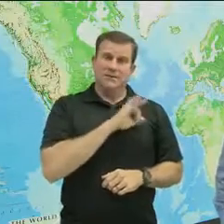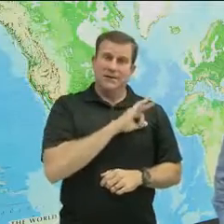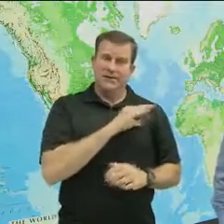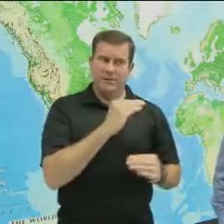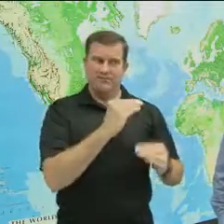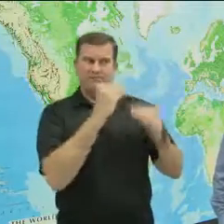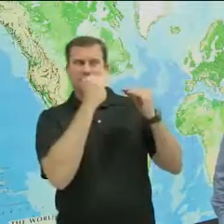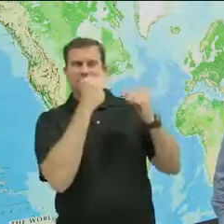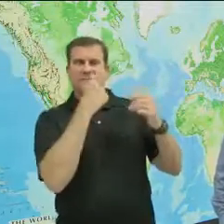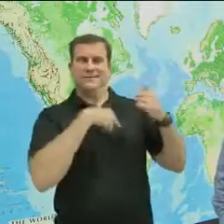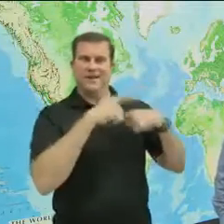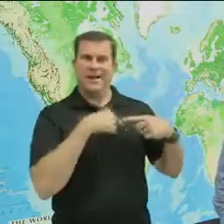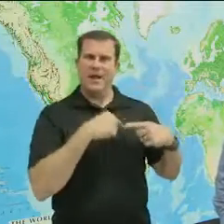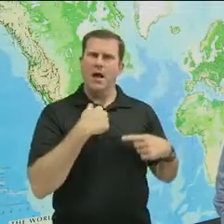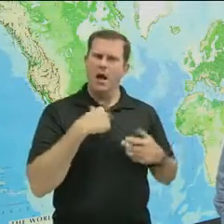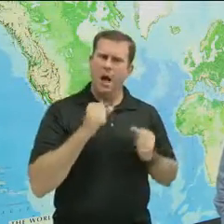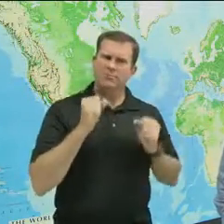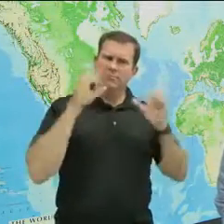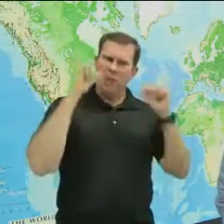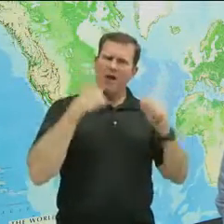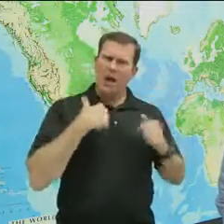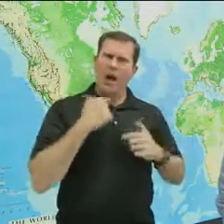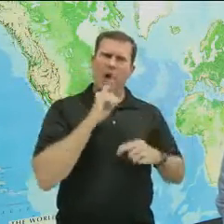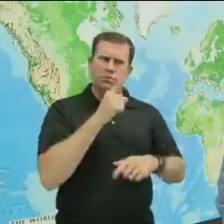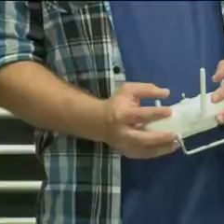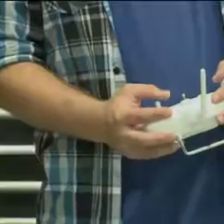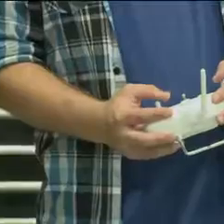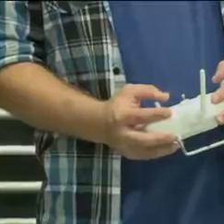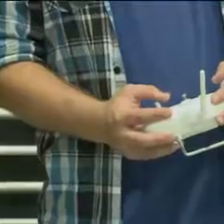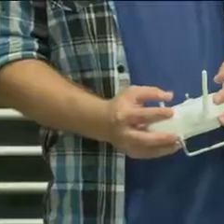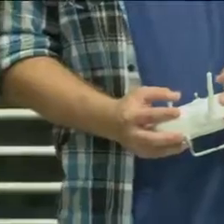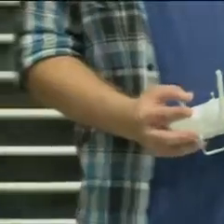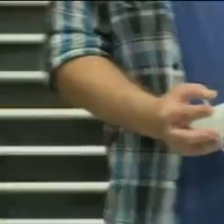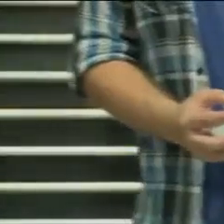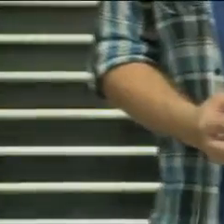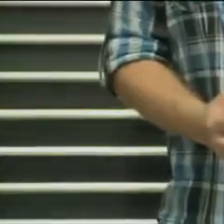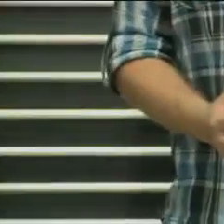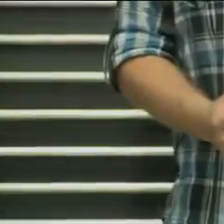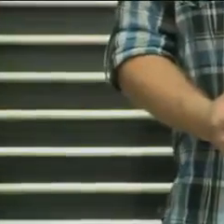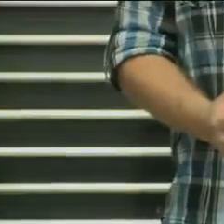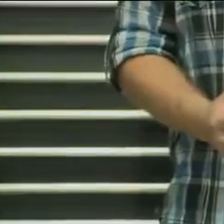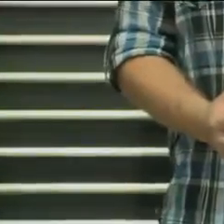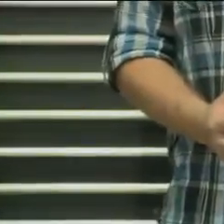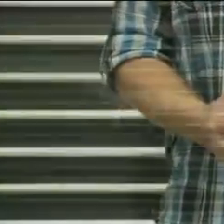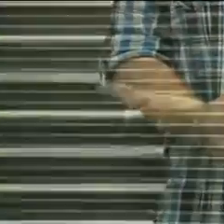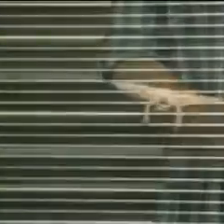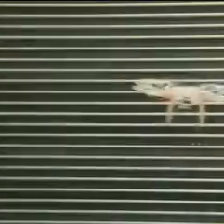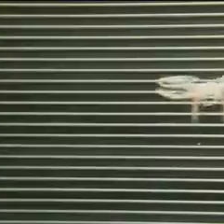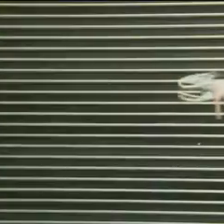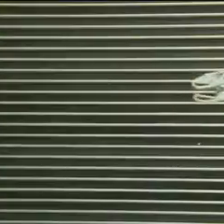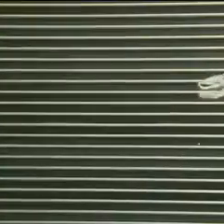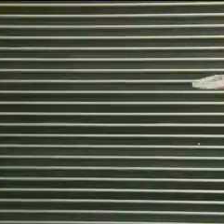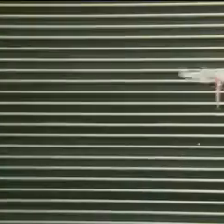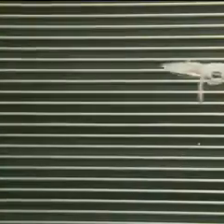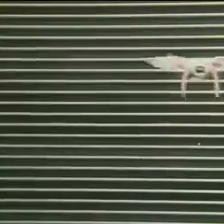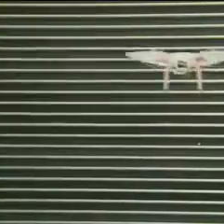I'm surprised how much I enjoy learning sign language. Stephen started an internship at UAH six years ago, and now he's a full-time employee.